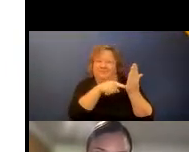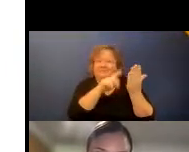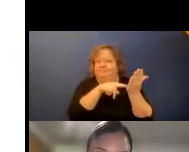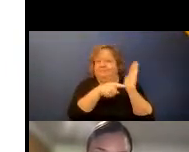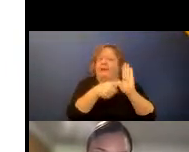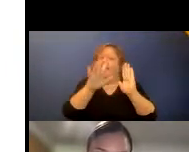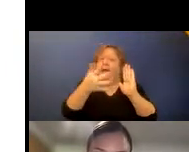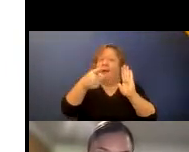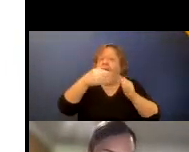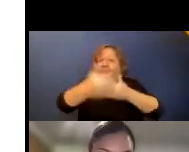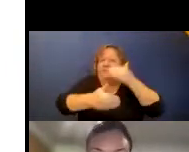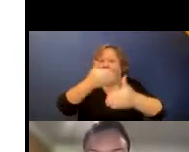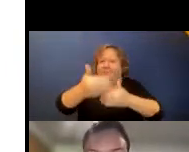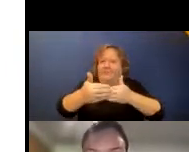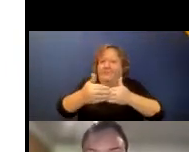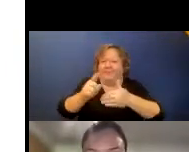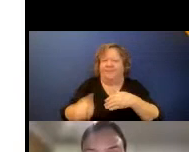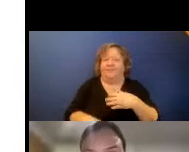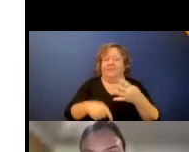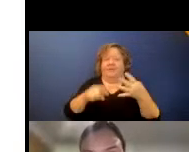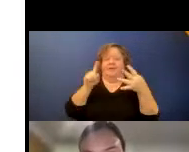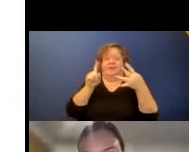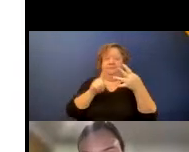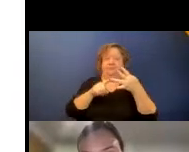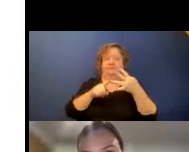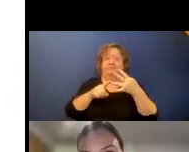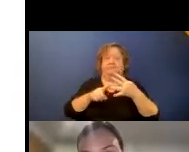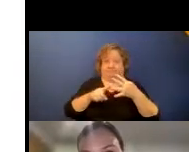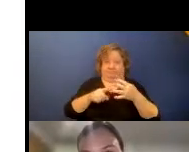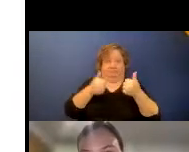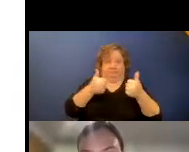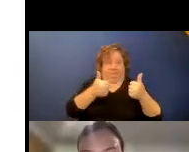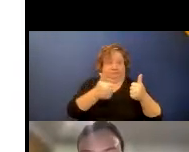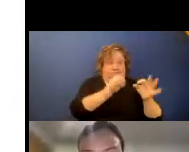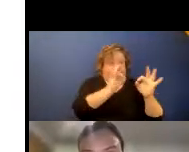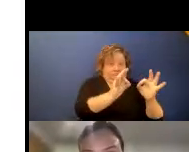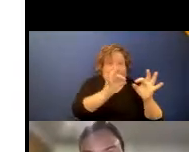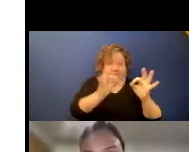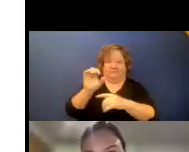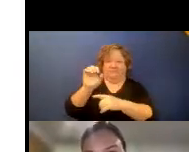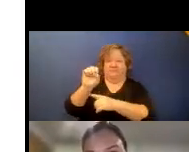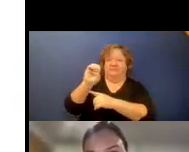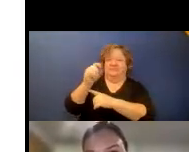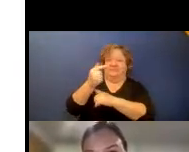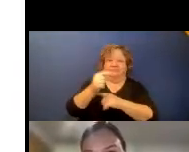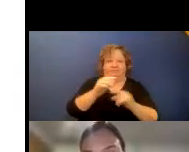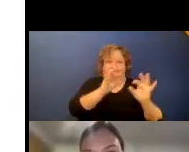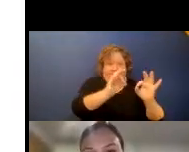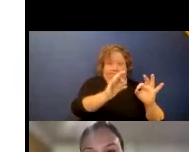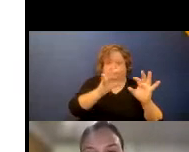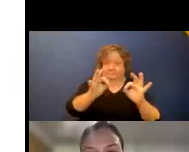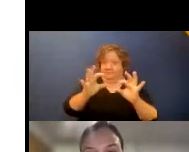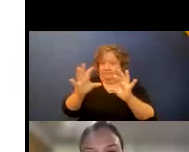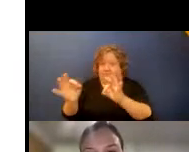for getting into all of this, I suppose. So this is where you can read about best practices, you can hear testimonials, you